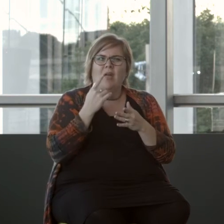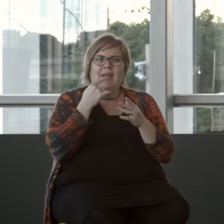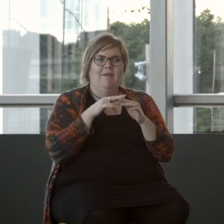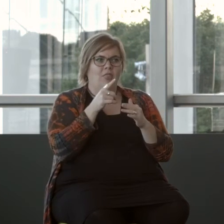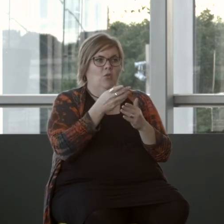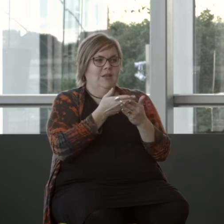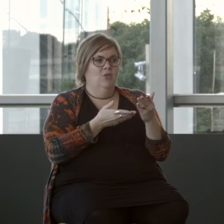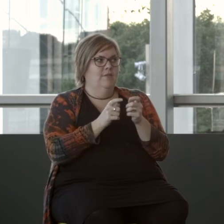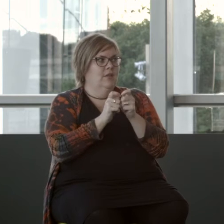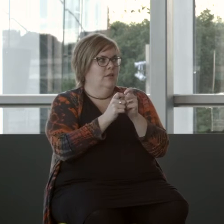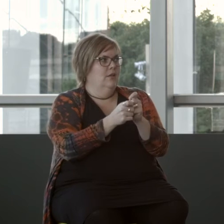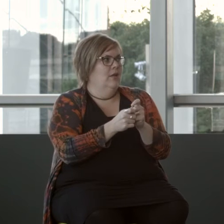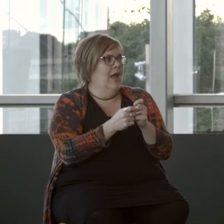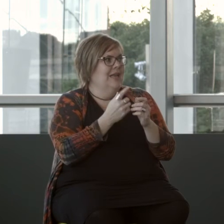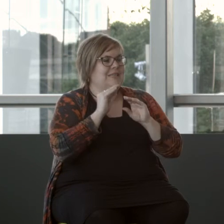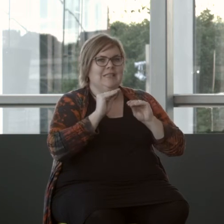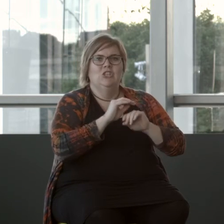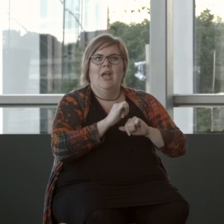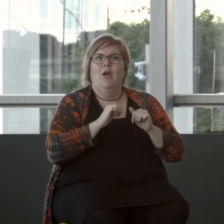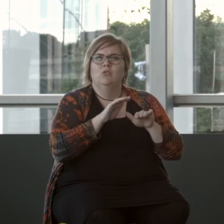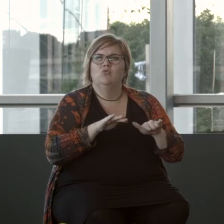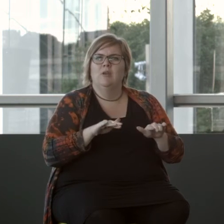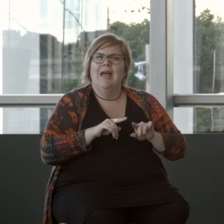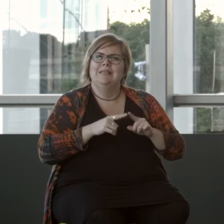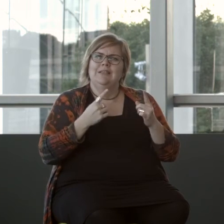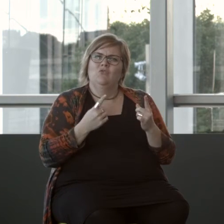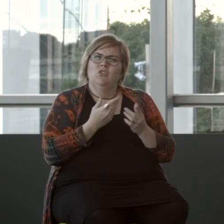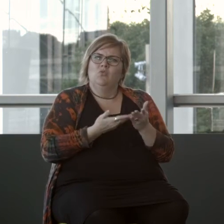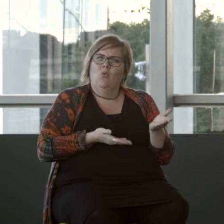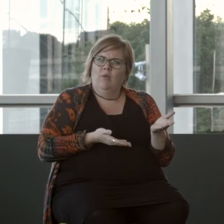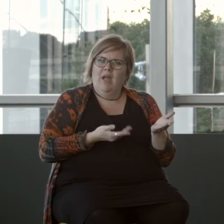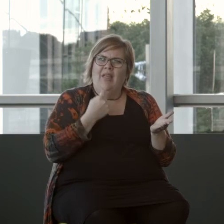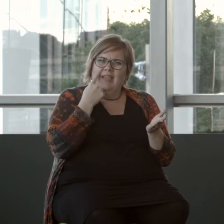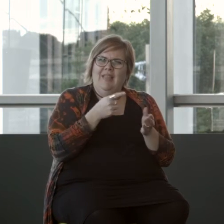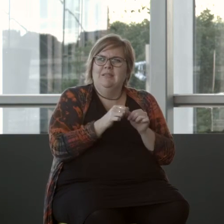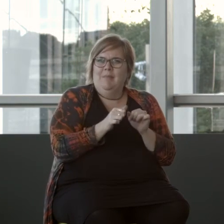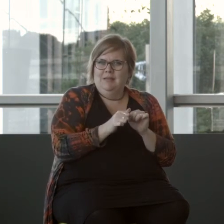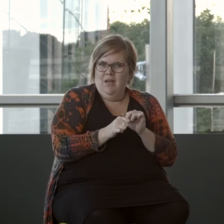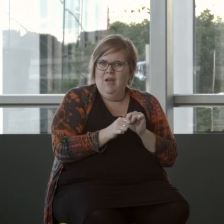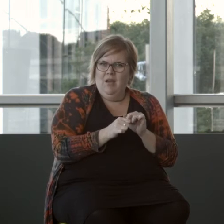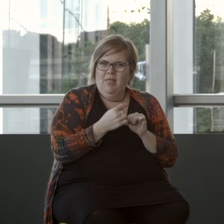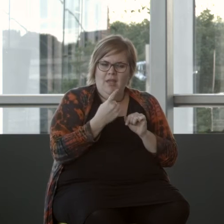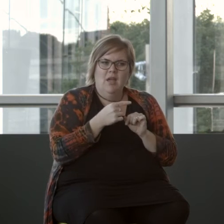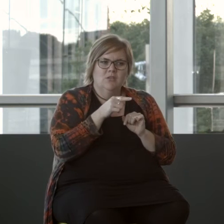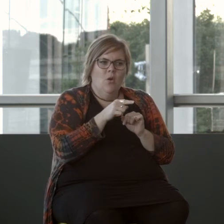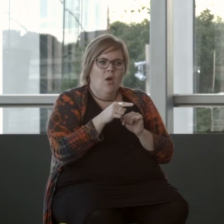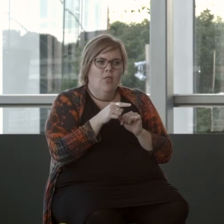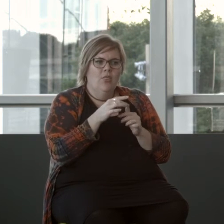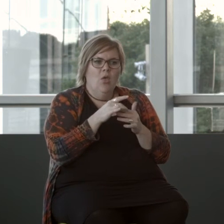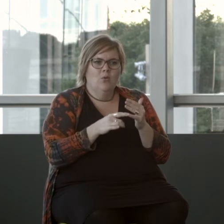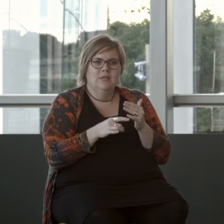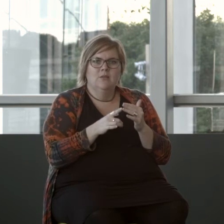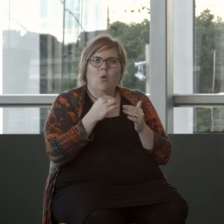narratives and teaching our children a slightly different version of the story is a better way to go. And those things were